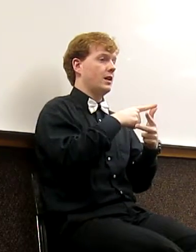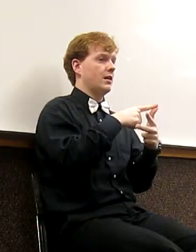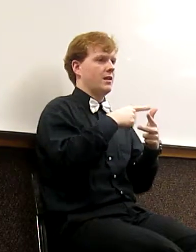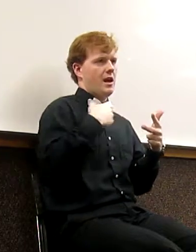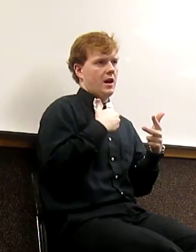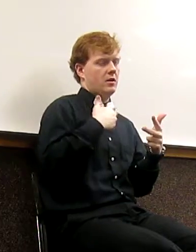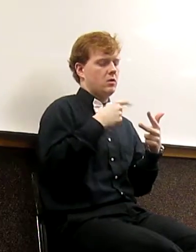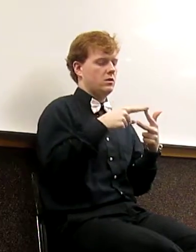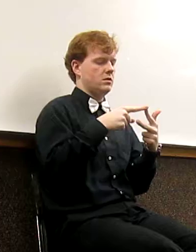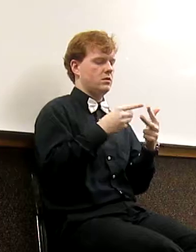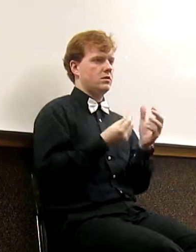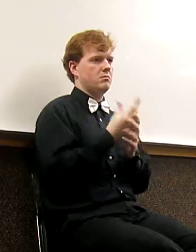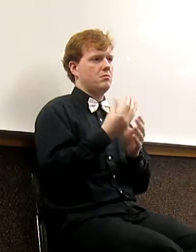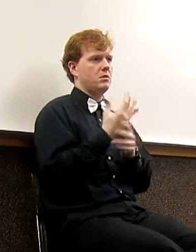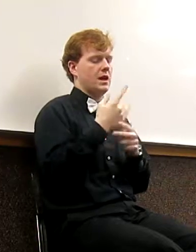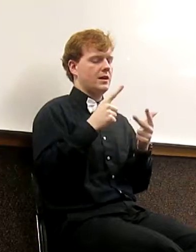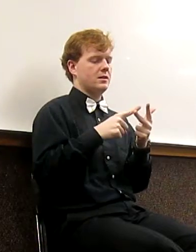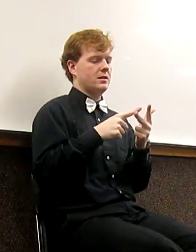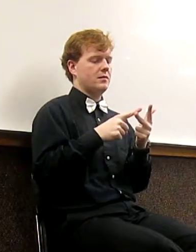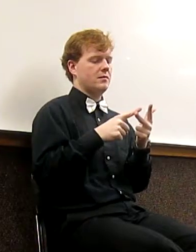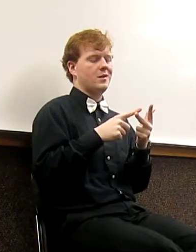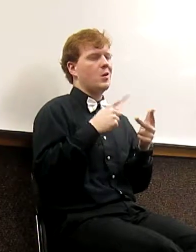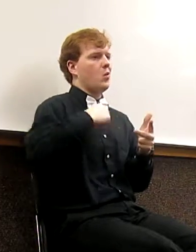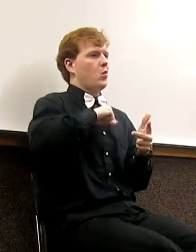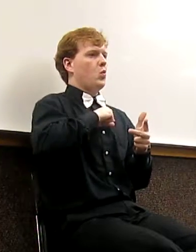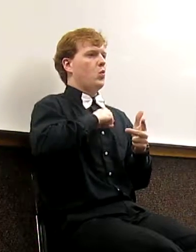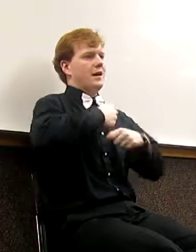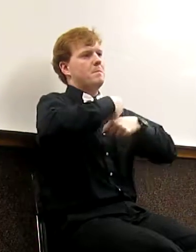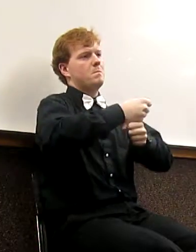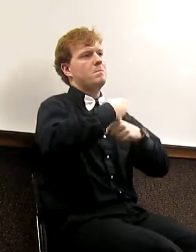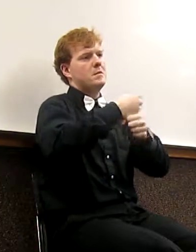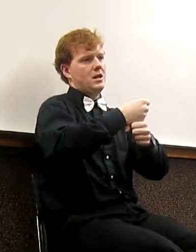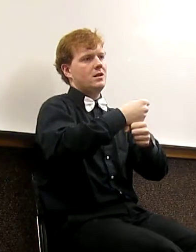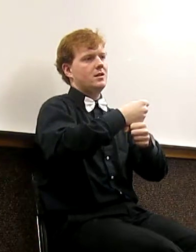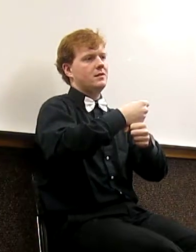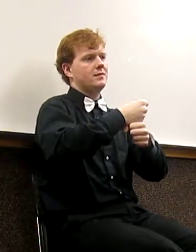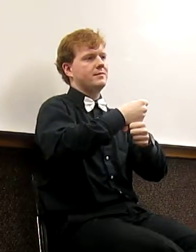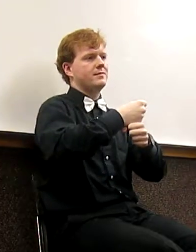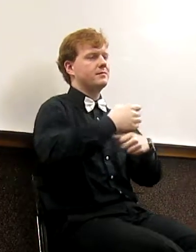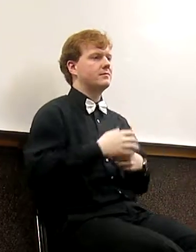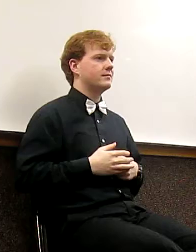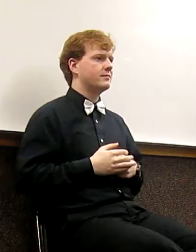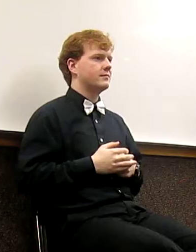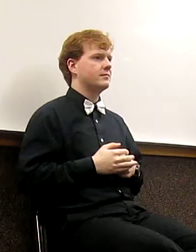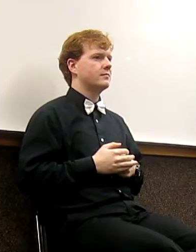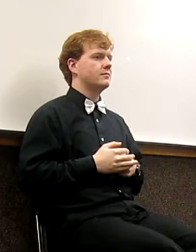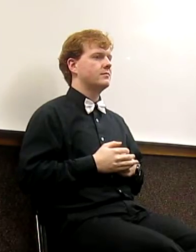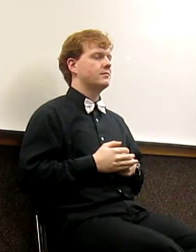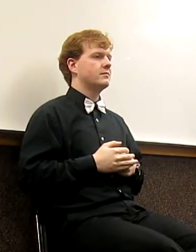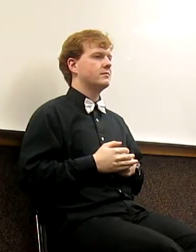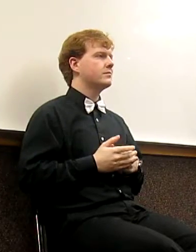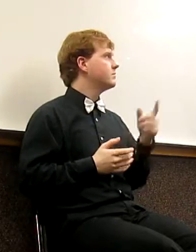oil. But trans fat is man-made. We came up with this on our own. Okay, so right here we got